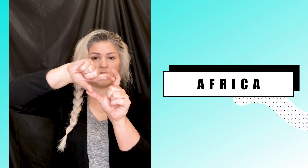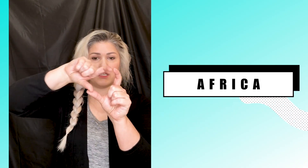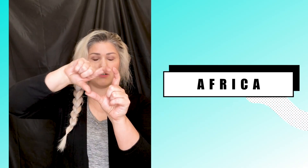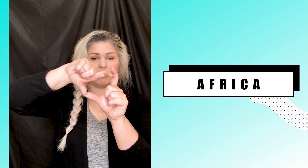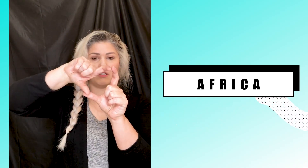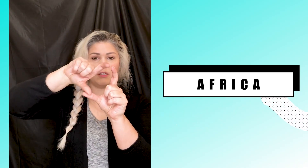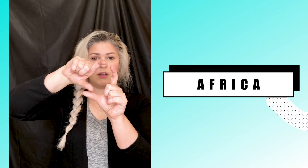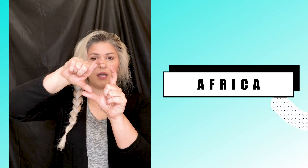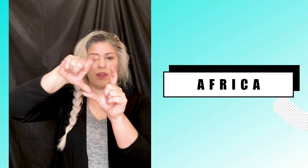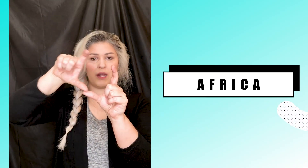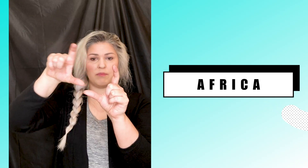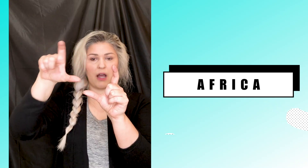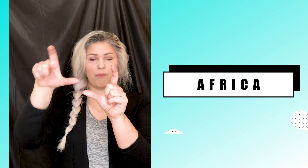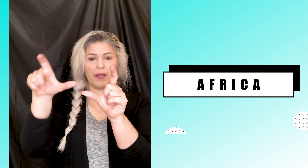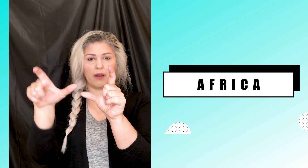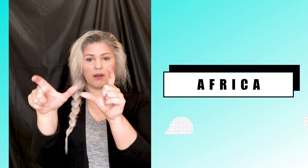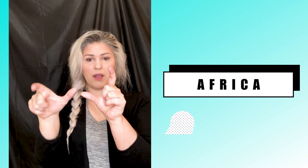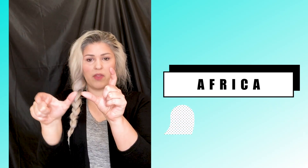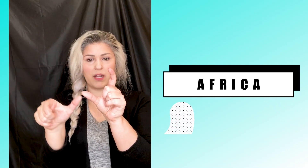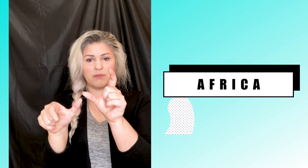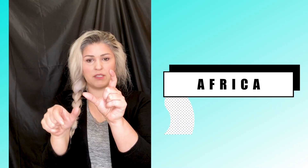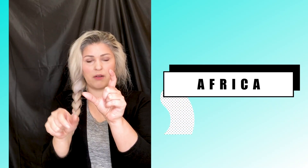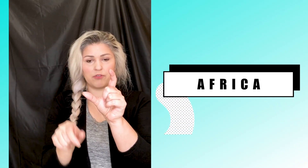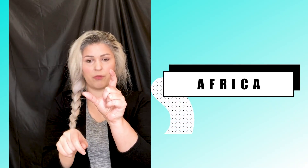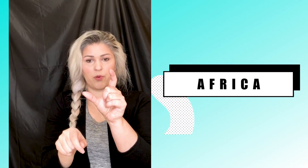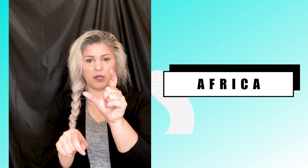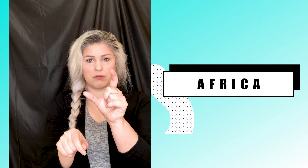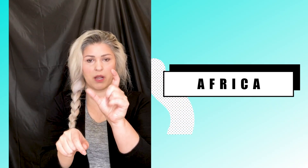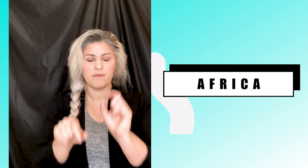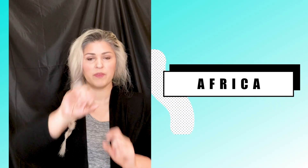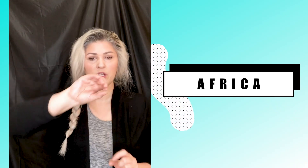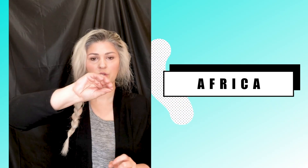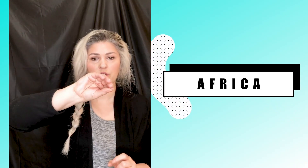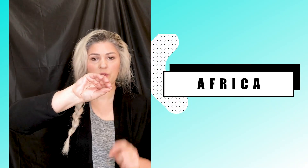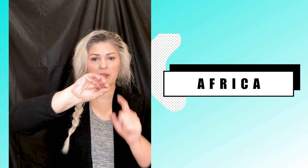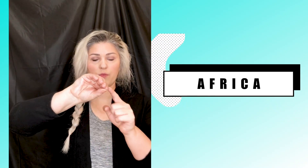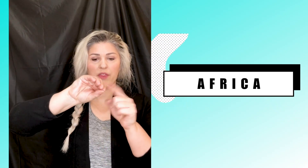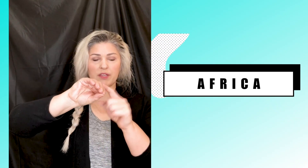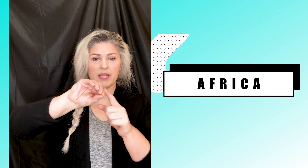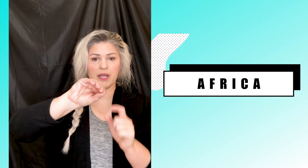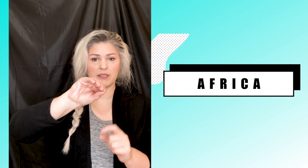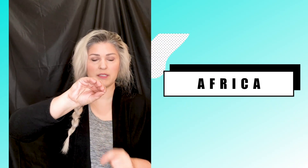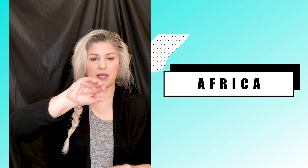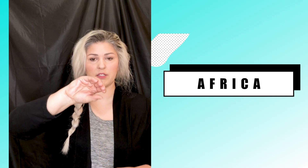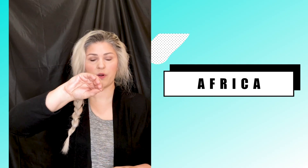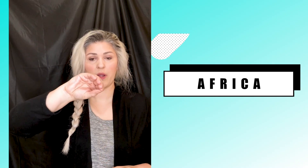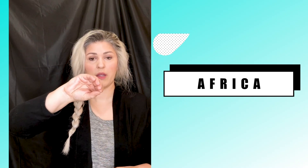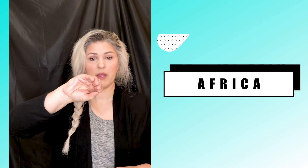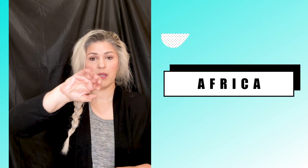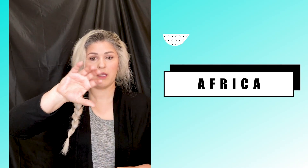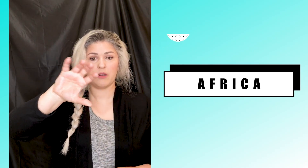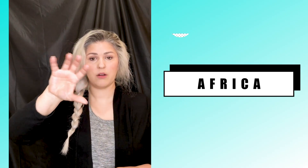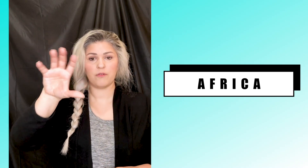it's here, and then it comes out bigger, and then it comes down to a point, right? So we're doing that with this hand instead. So we're